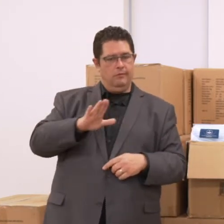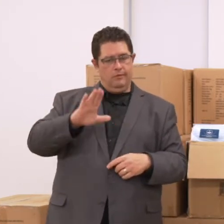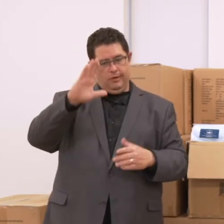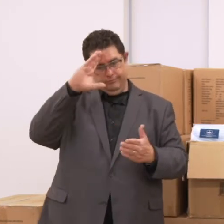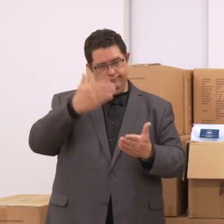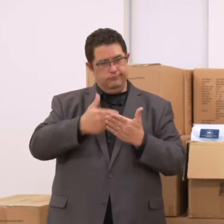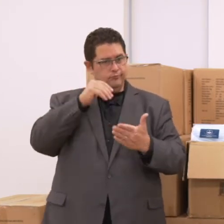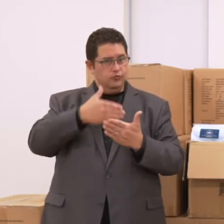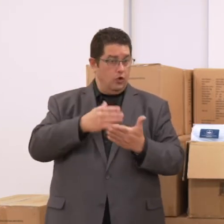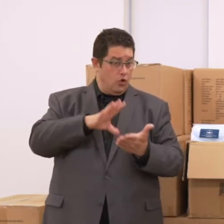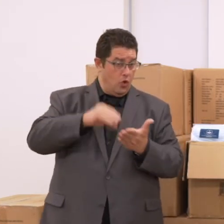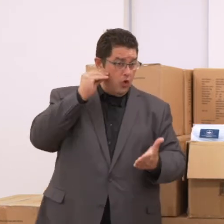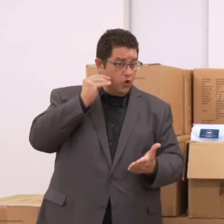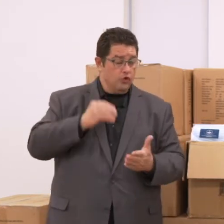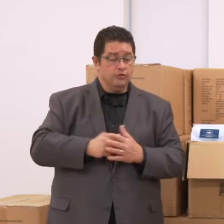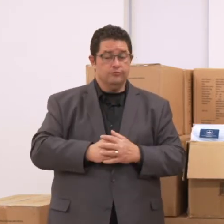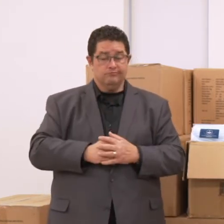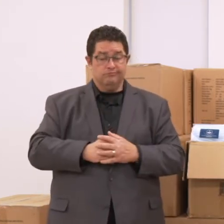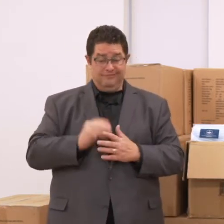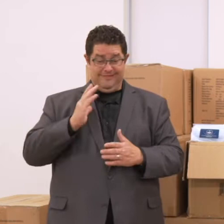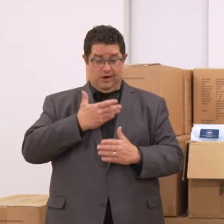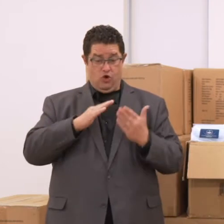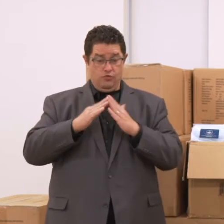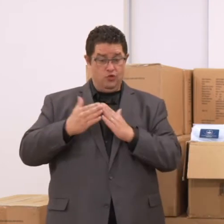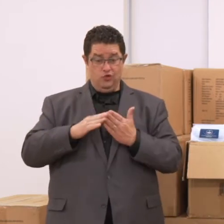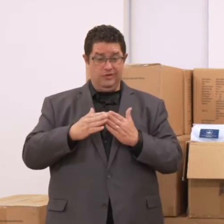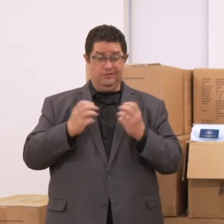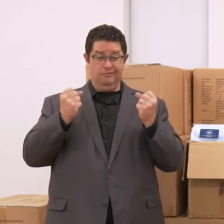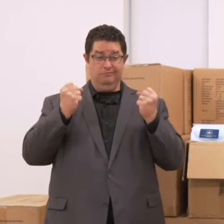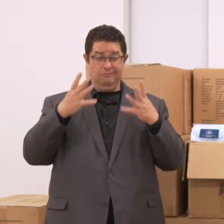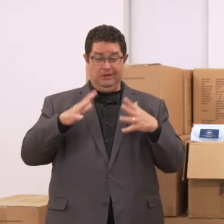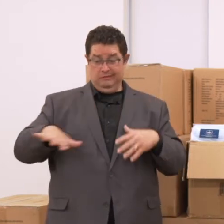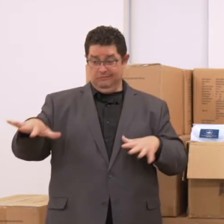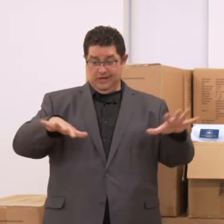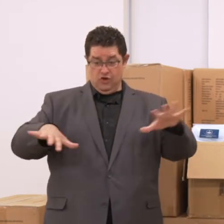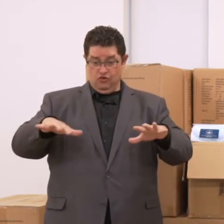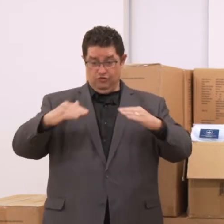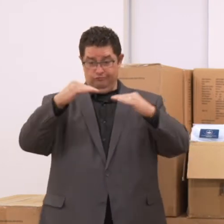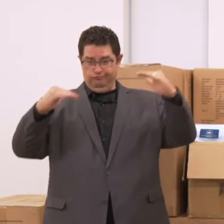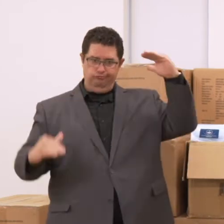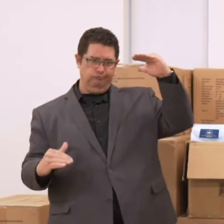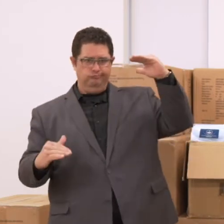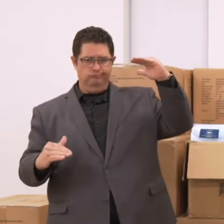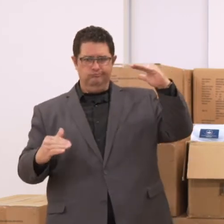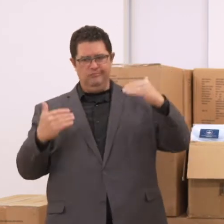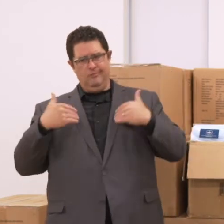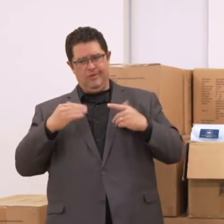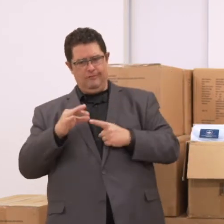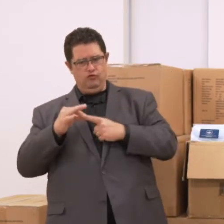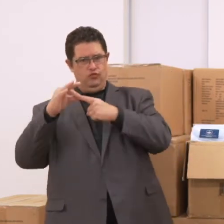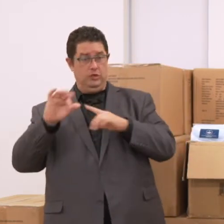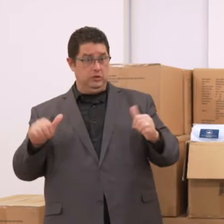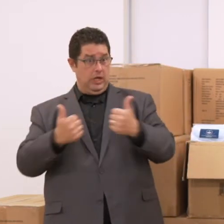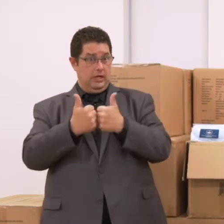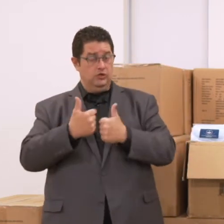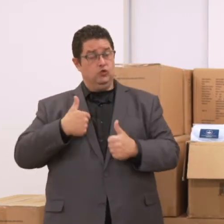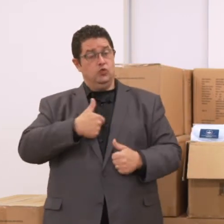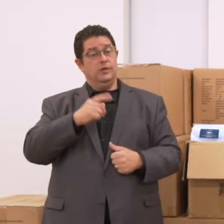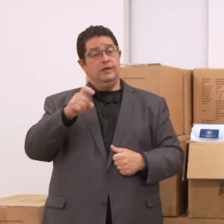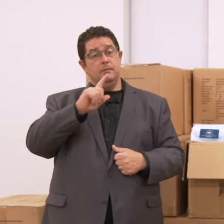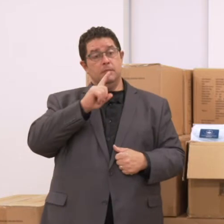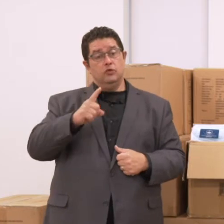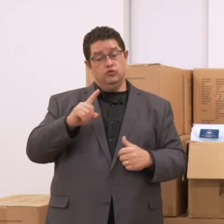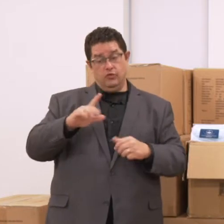the long-standing disparities in our community, we know that many families have unique challenges. And we need to make sure that the county is stepping